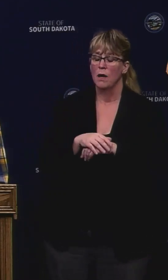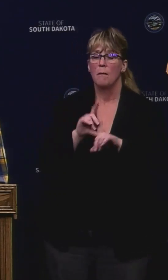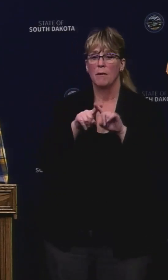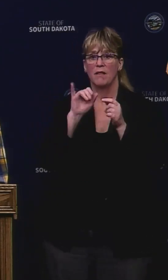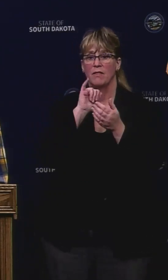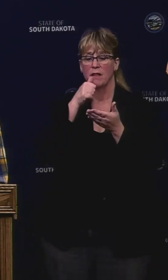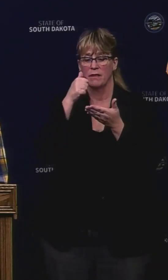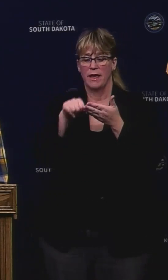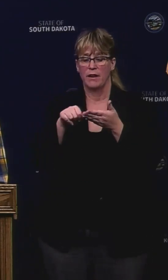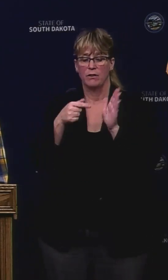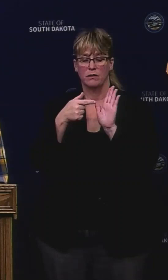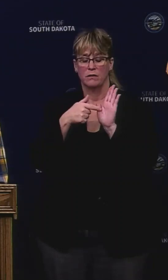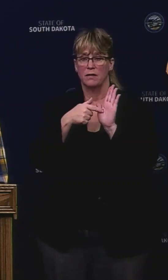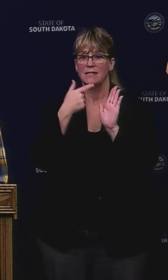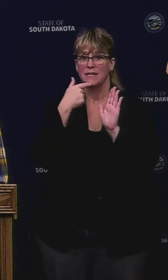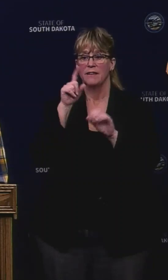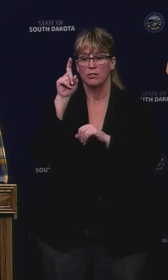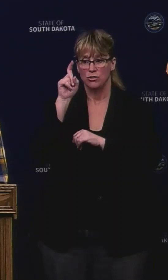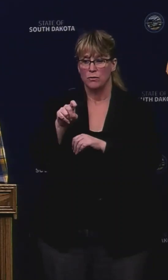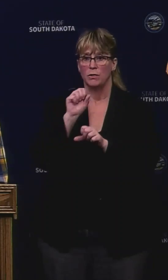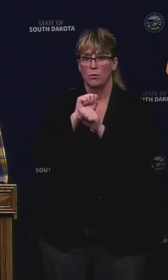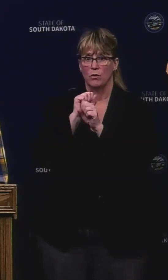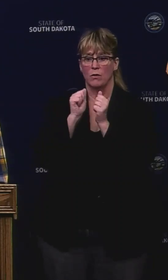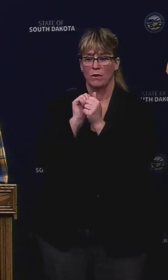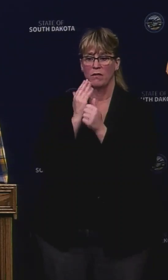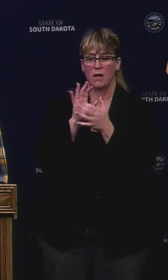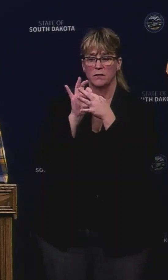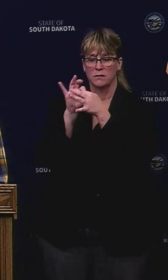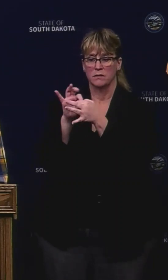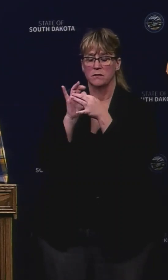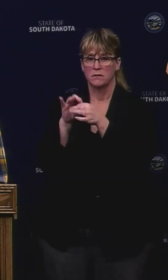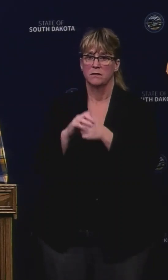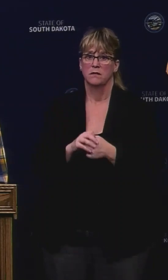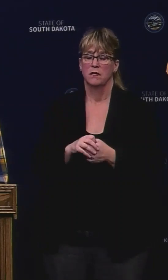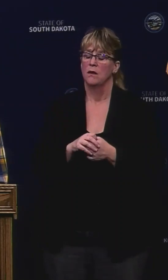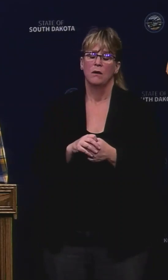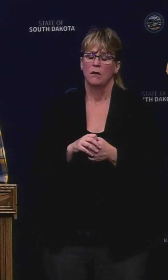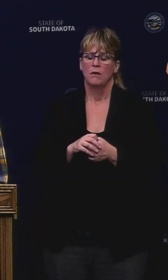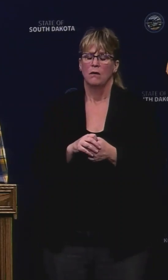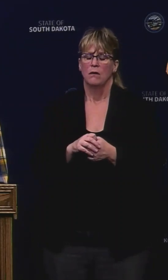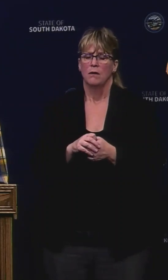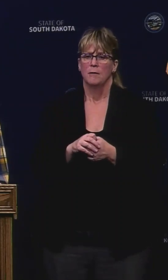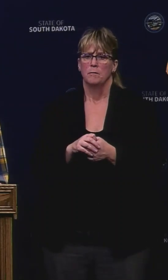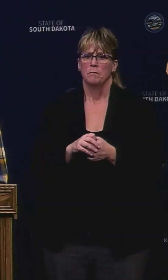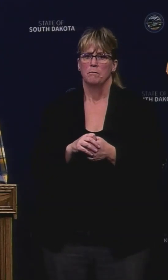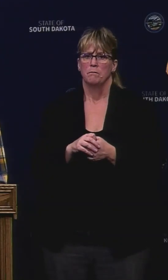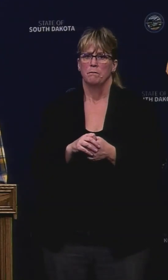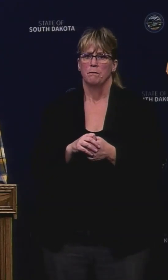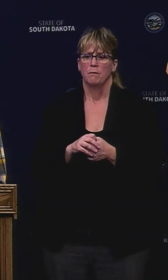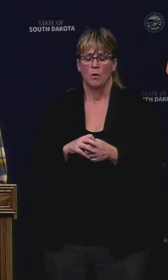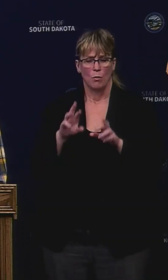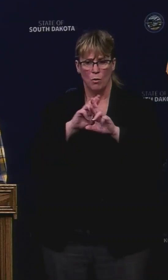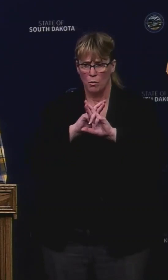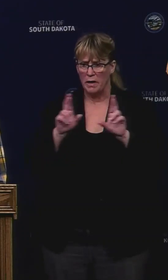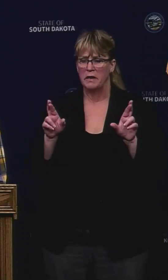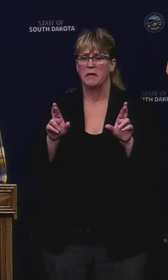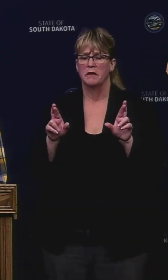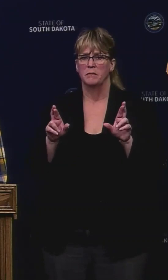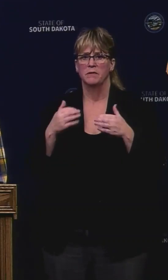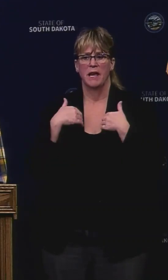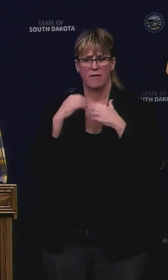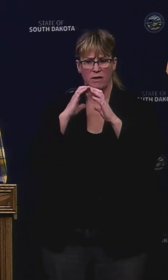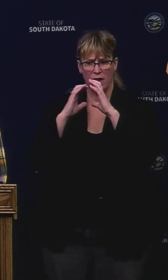in that letter that they should be working with us. We don't believe that that is, we stand there ready to